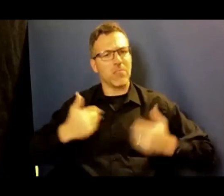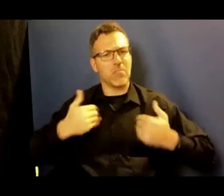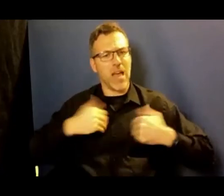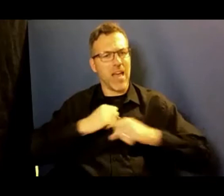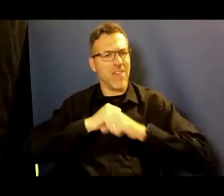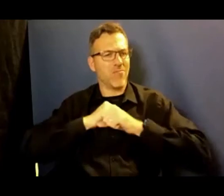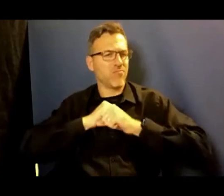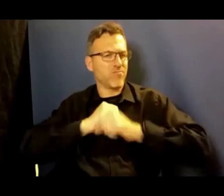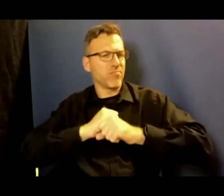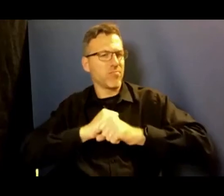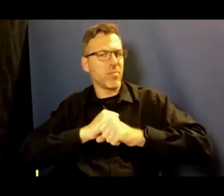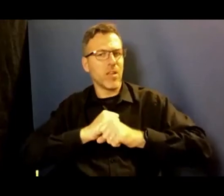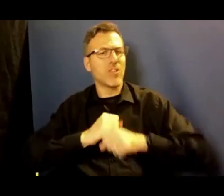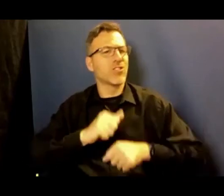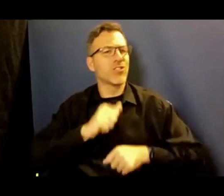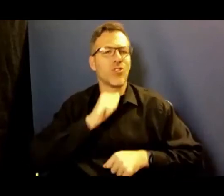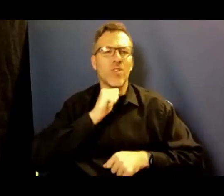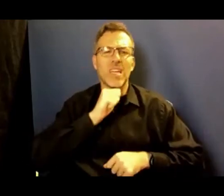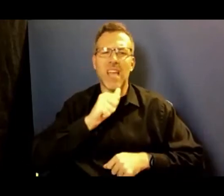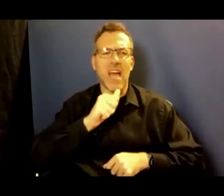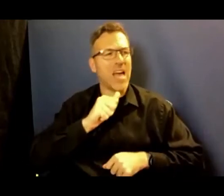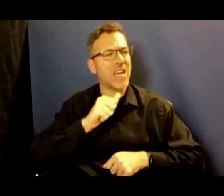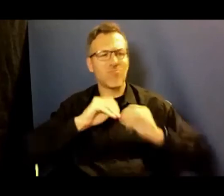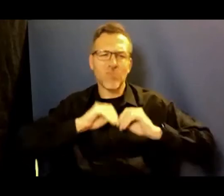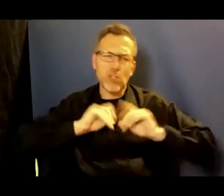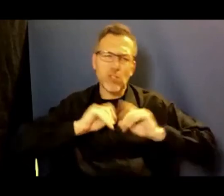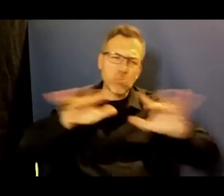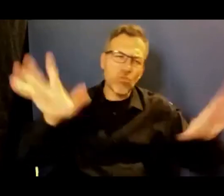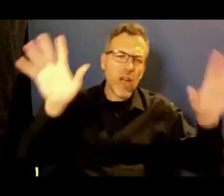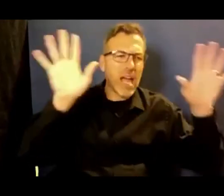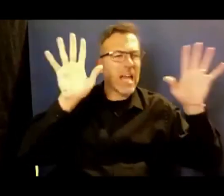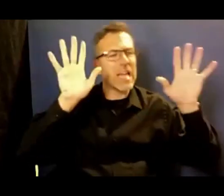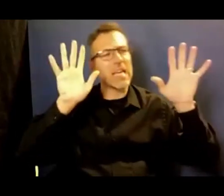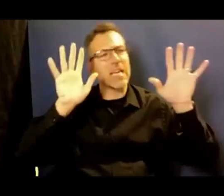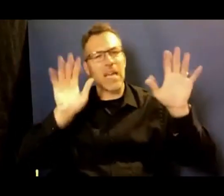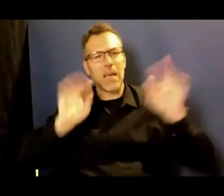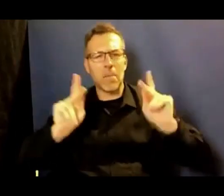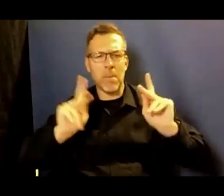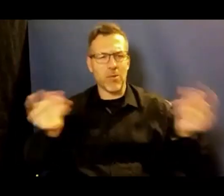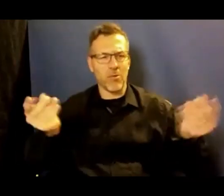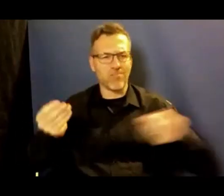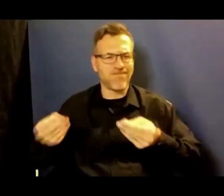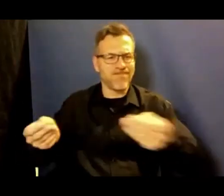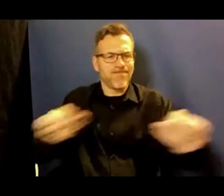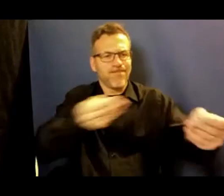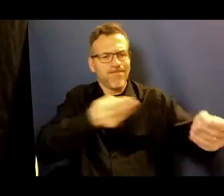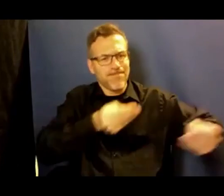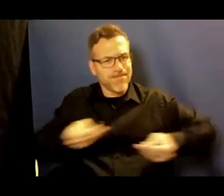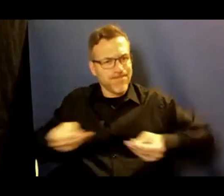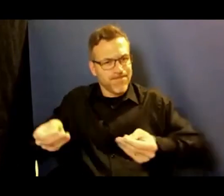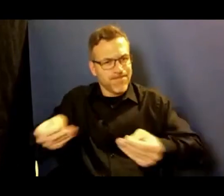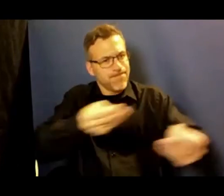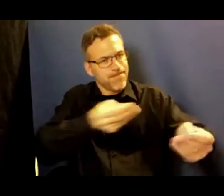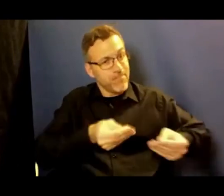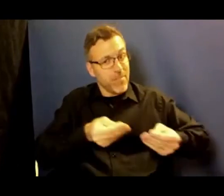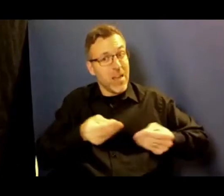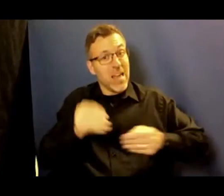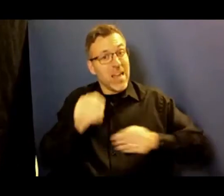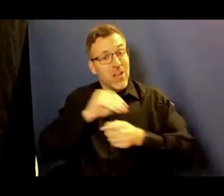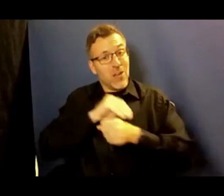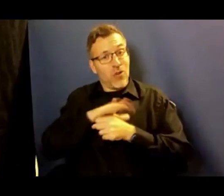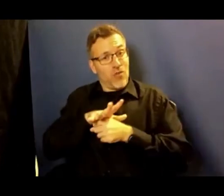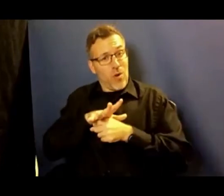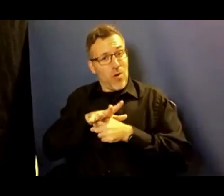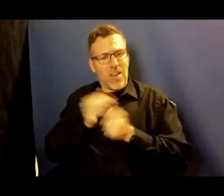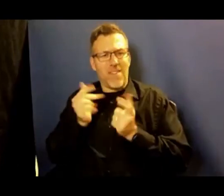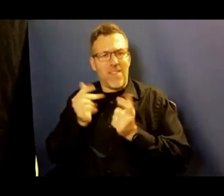high titers and they don't spread so fast and have so many people to spread back and forth. When it spreads this much and grows at